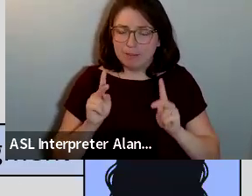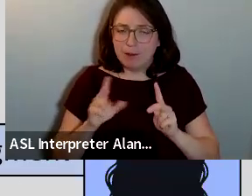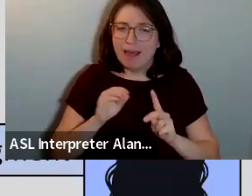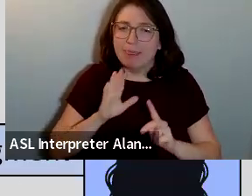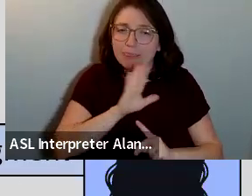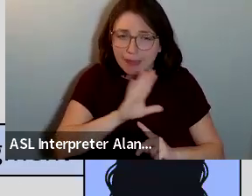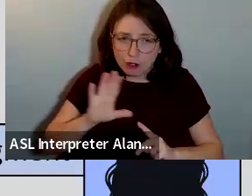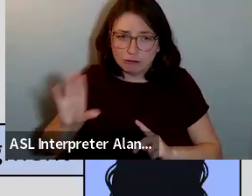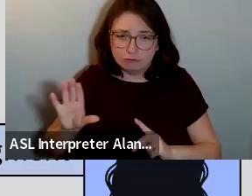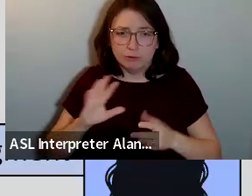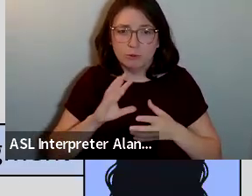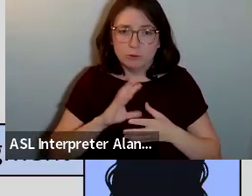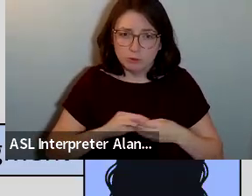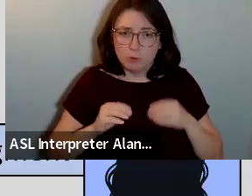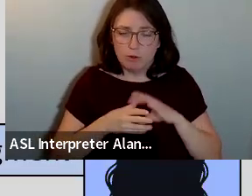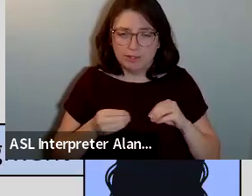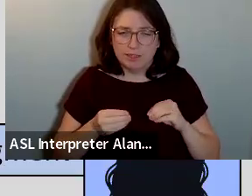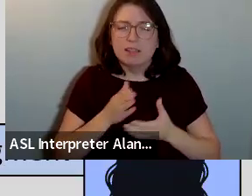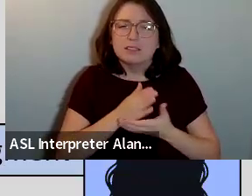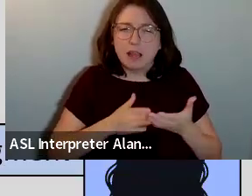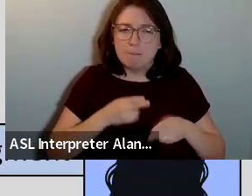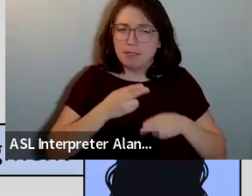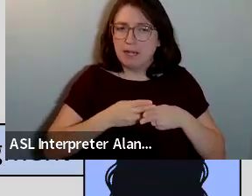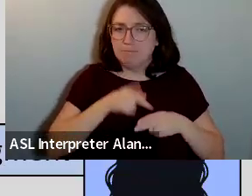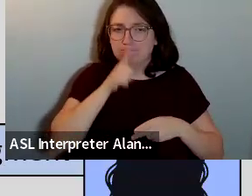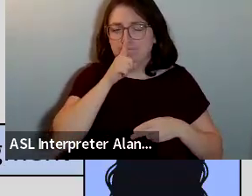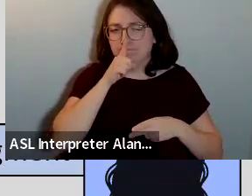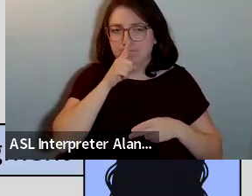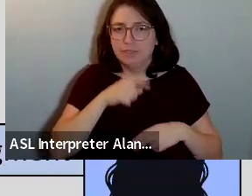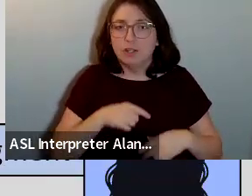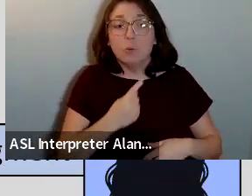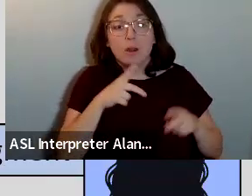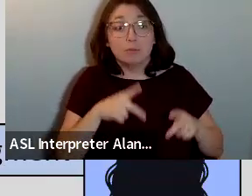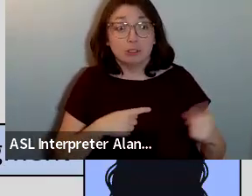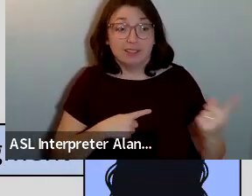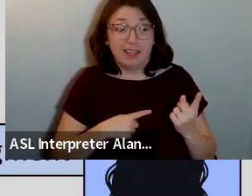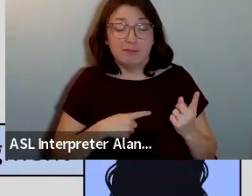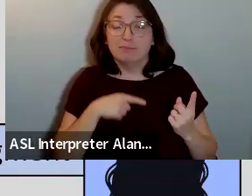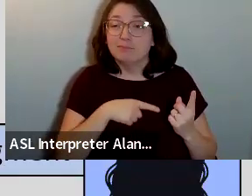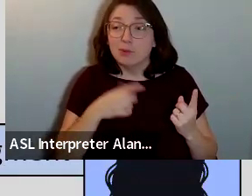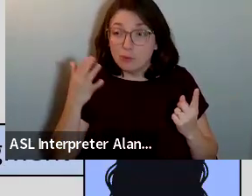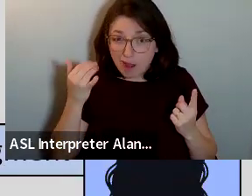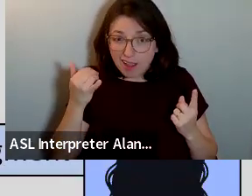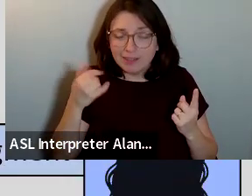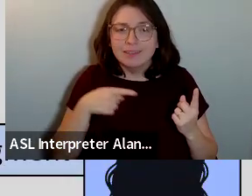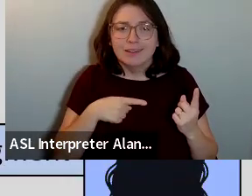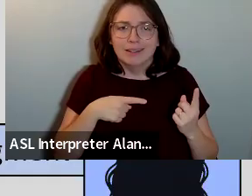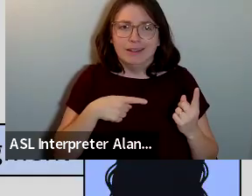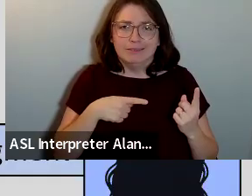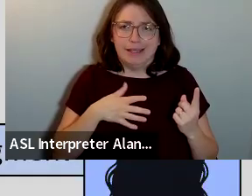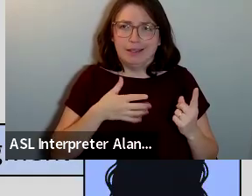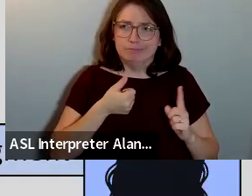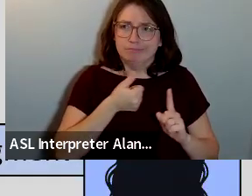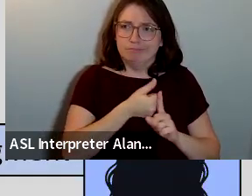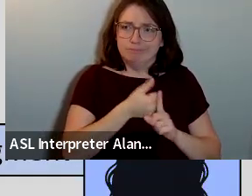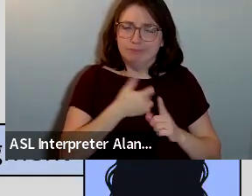of them anonymized, one of whom came to us because of a highly self-critical attitude that